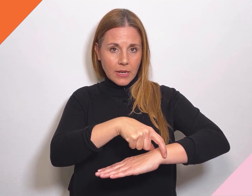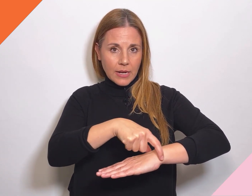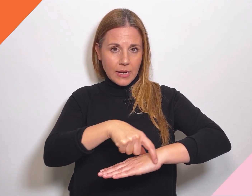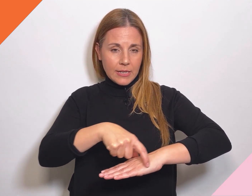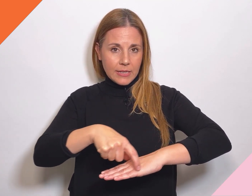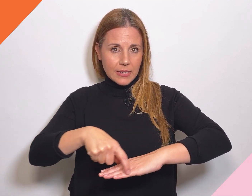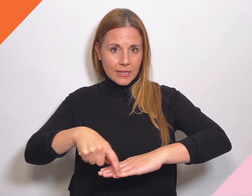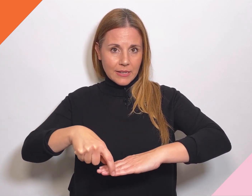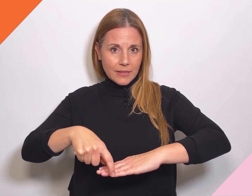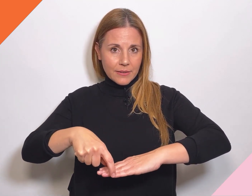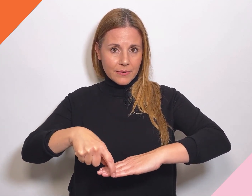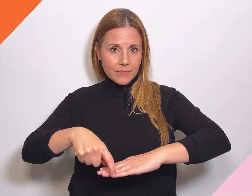clean,